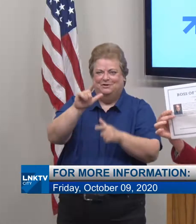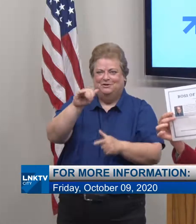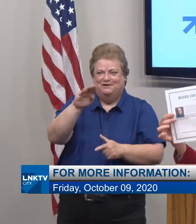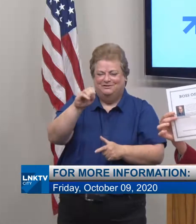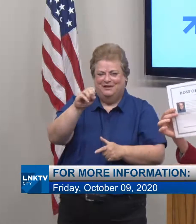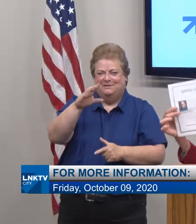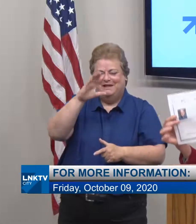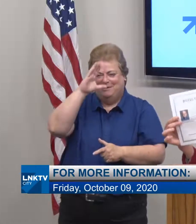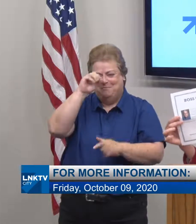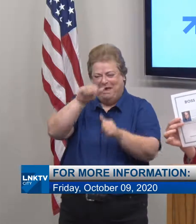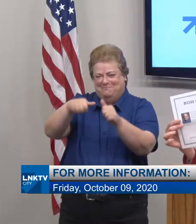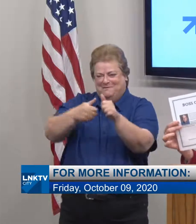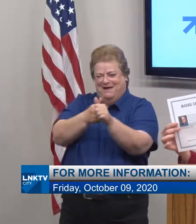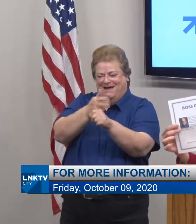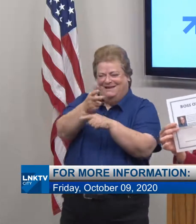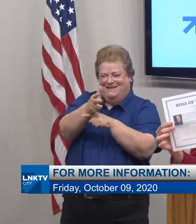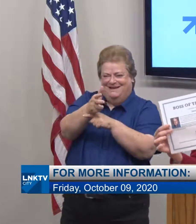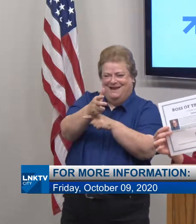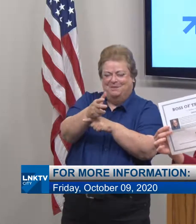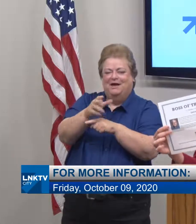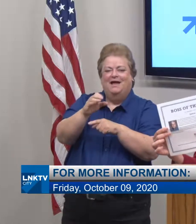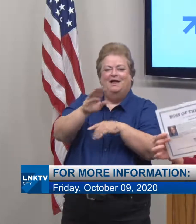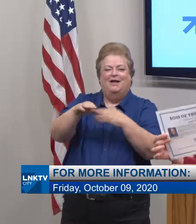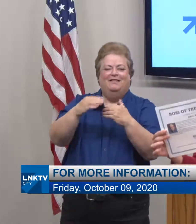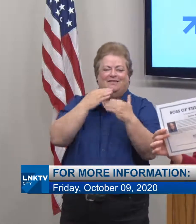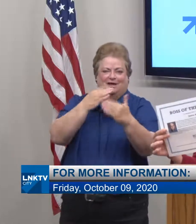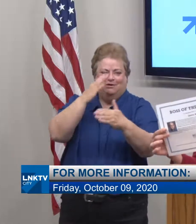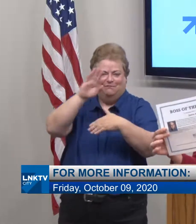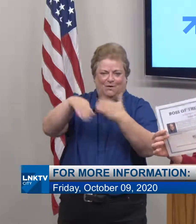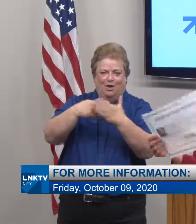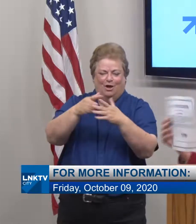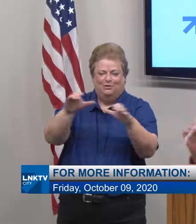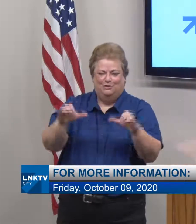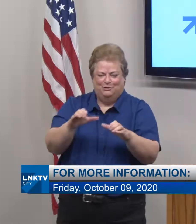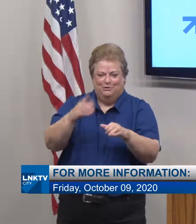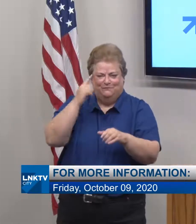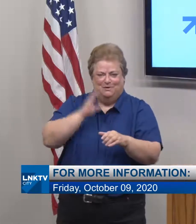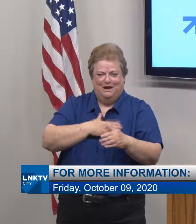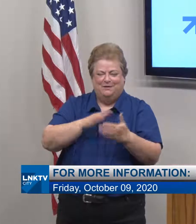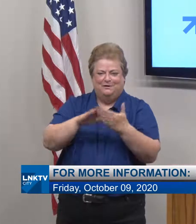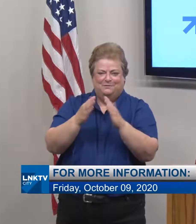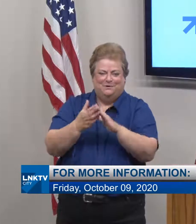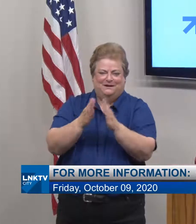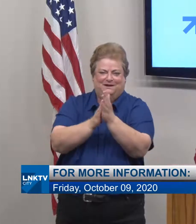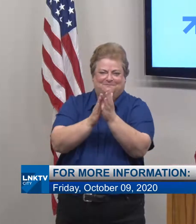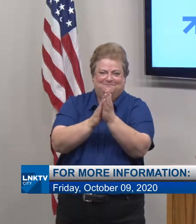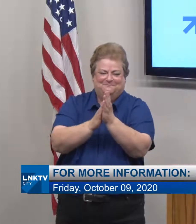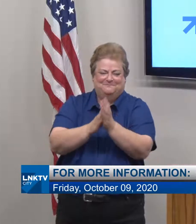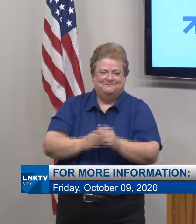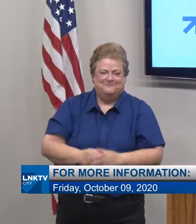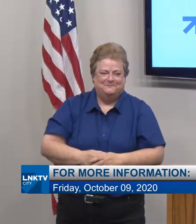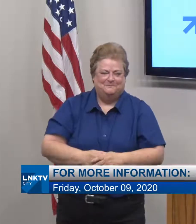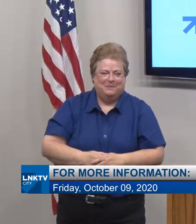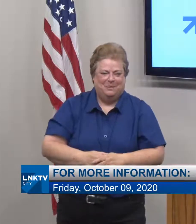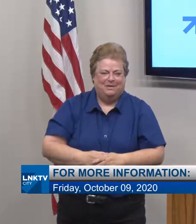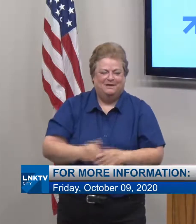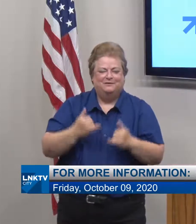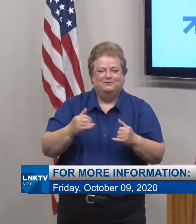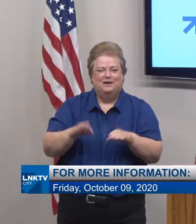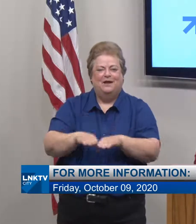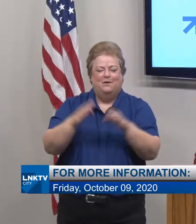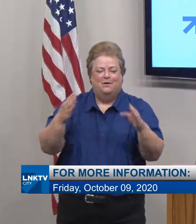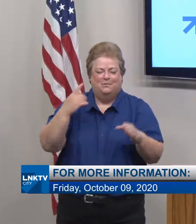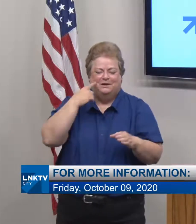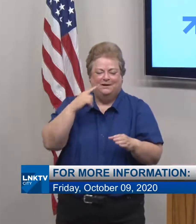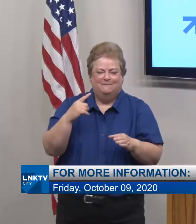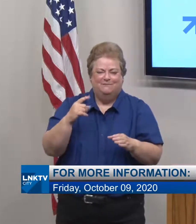camera, and thank you for all you do for our community, like a boss. And with that, we'd like to open up for questions